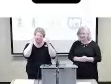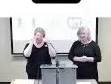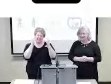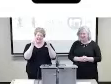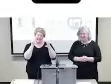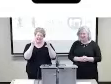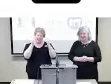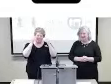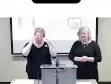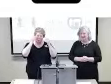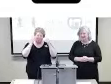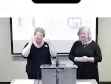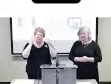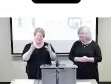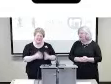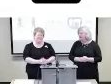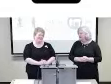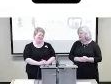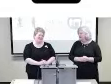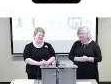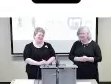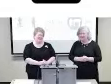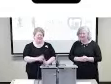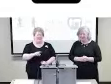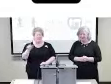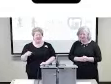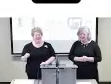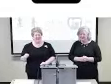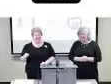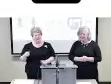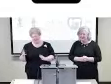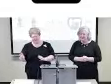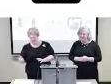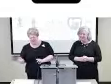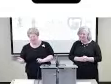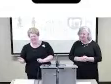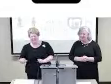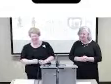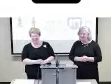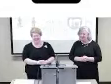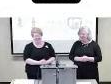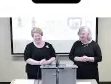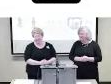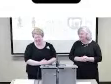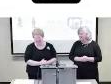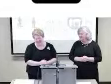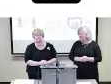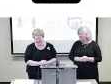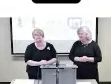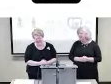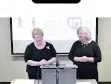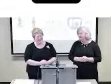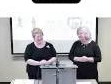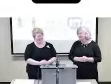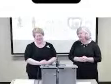brain is missing out on that important REM sleep and the rest of sleeping in the middle of the day is like cat